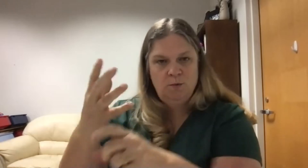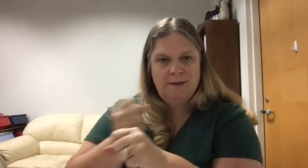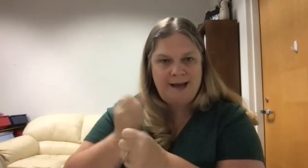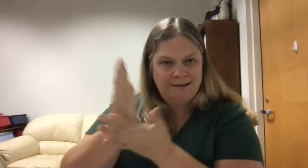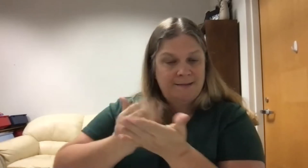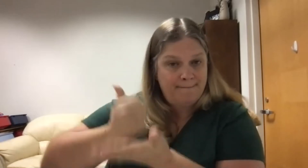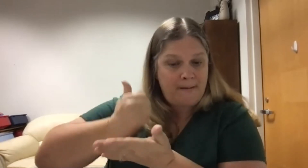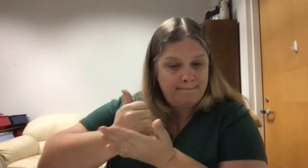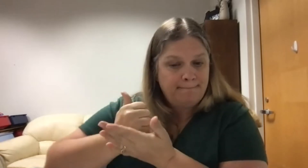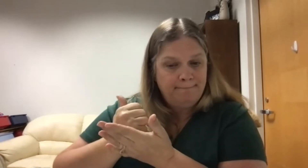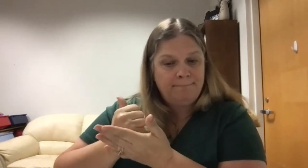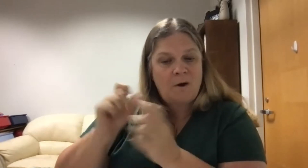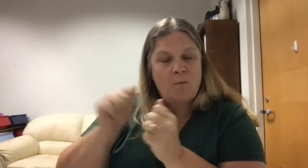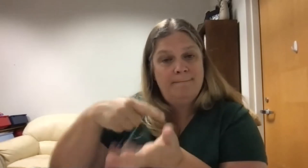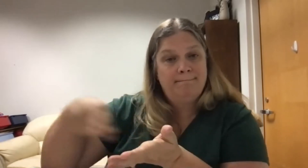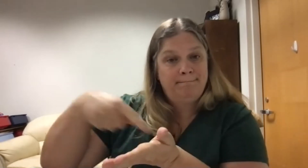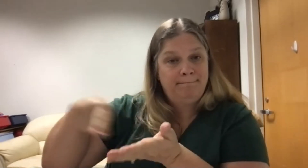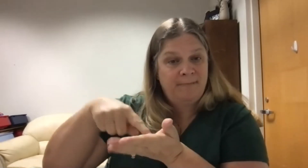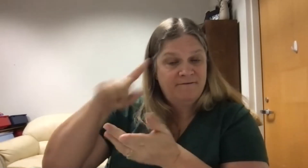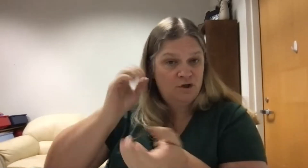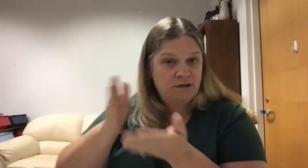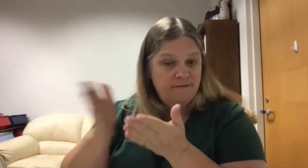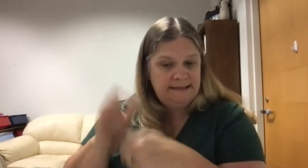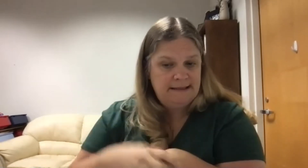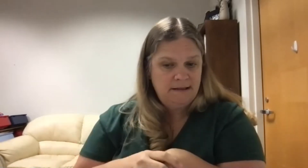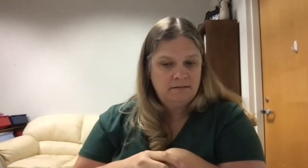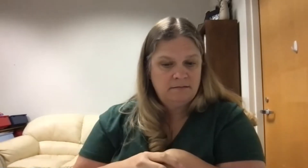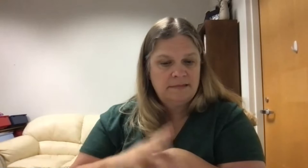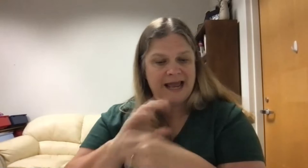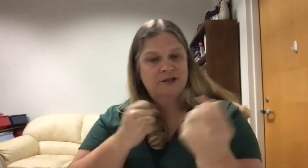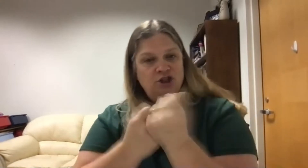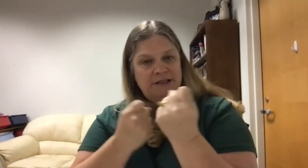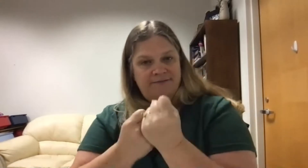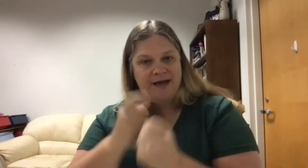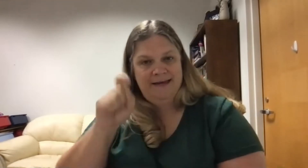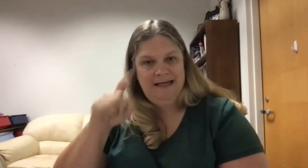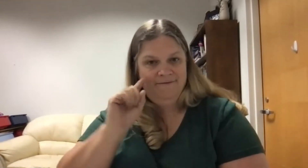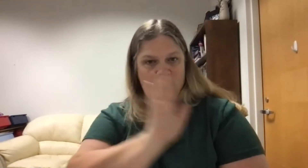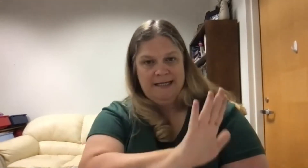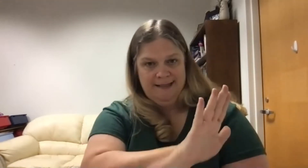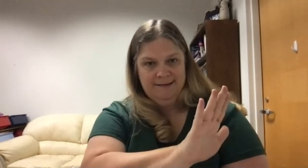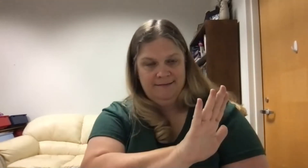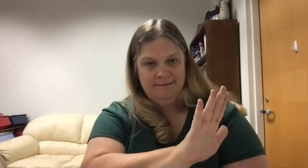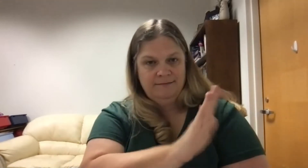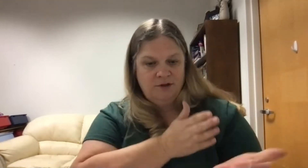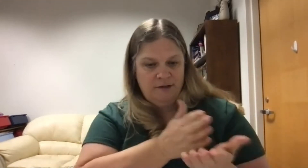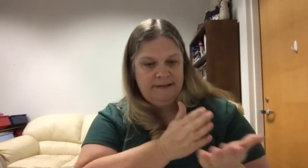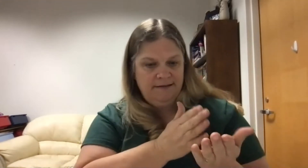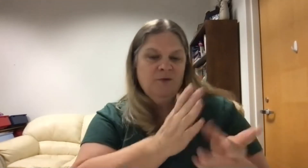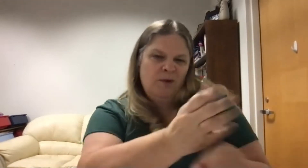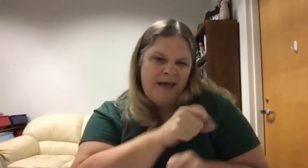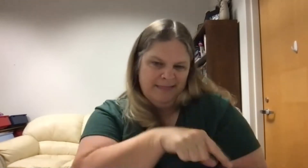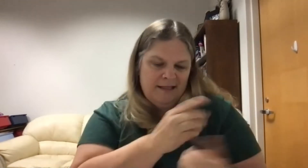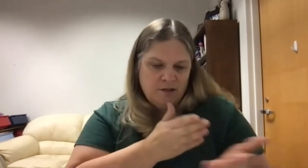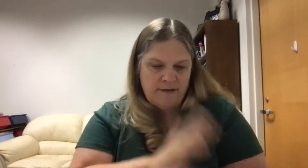had to get an advocate in order to receive some more help with the payments of services and also to justify the